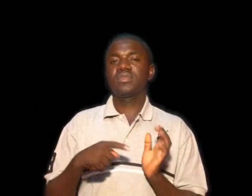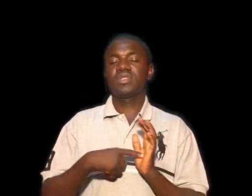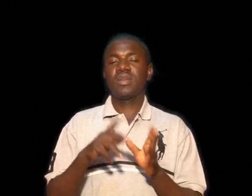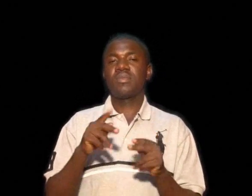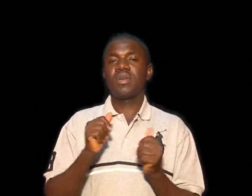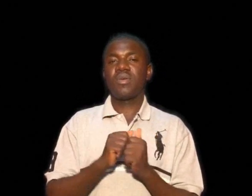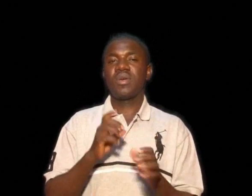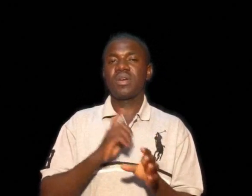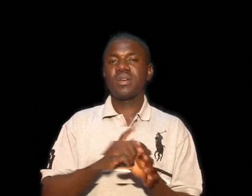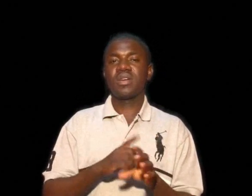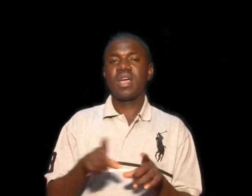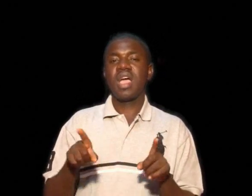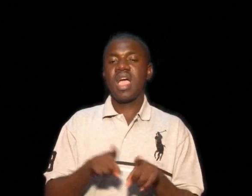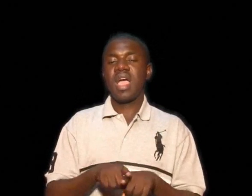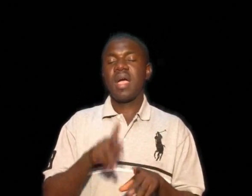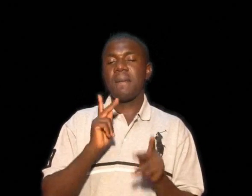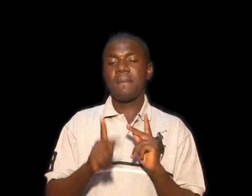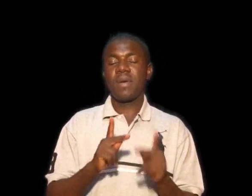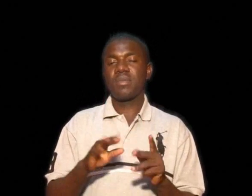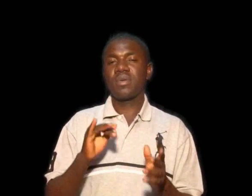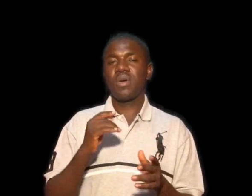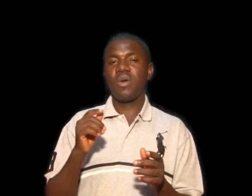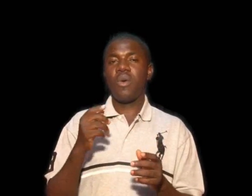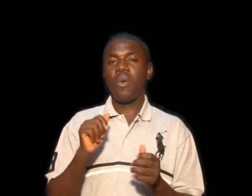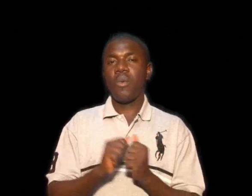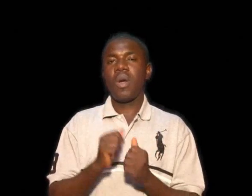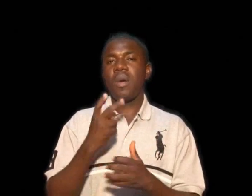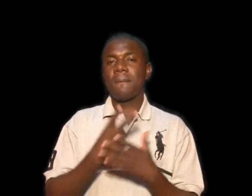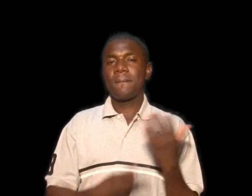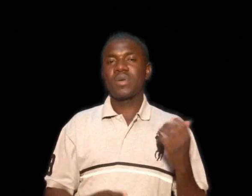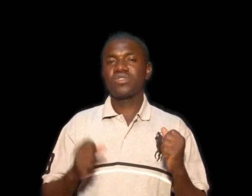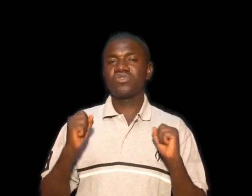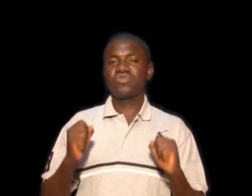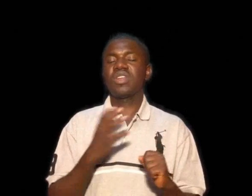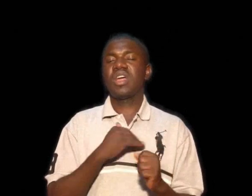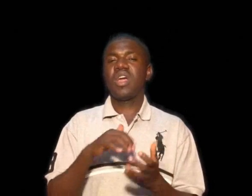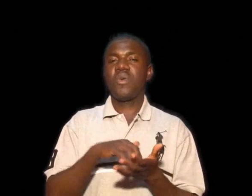Portray persons with disabilities as people with both strengths and weaknesses.